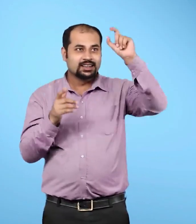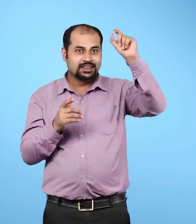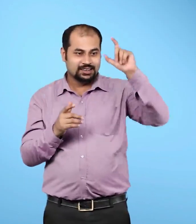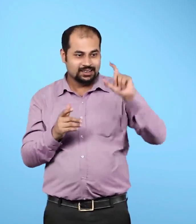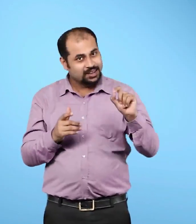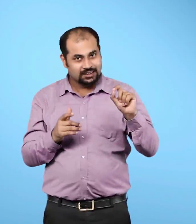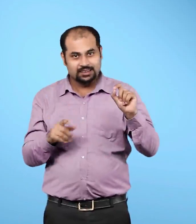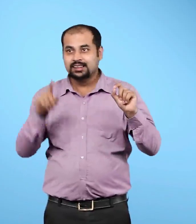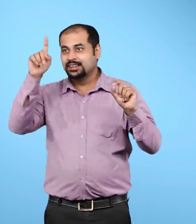note.